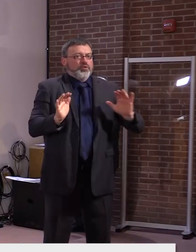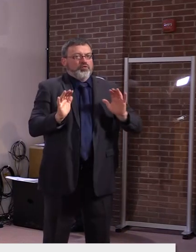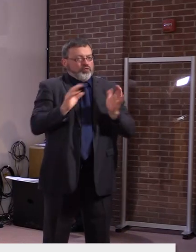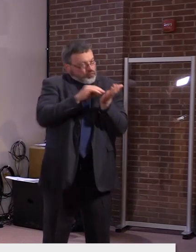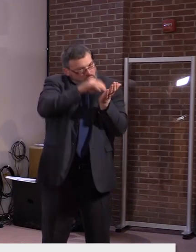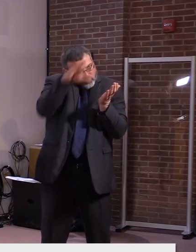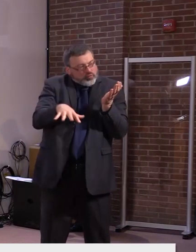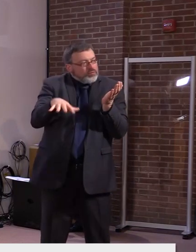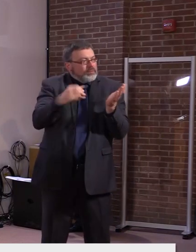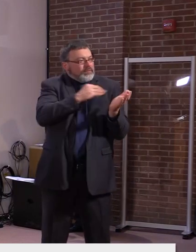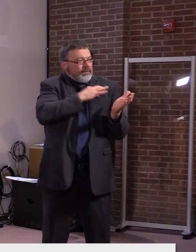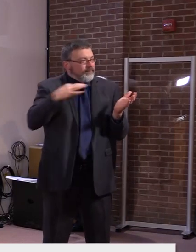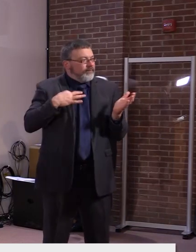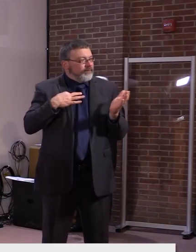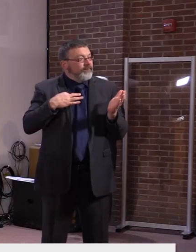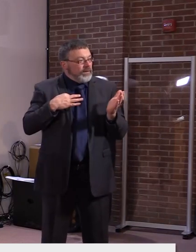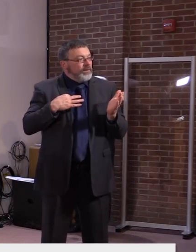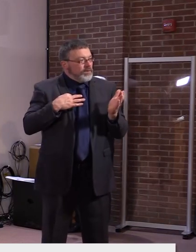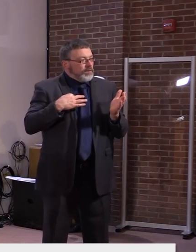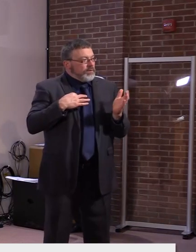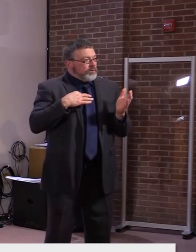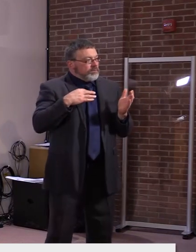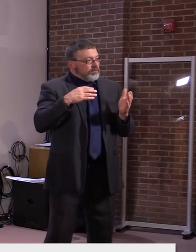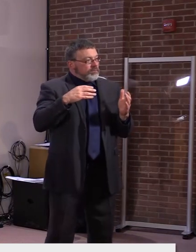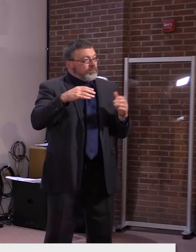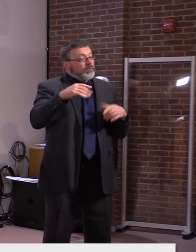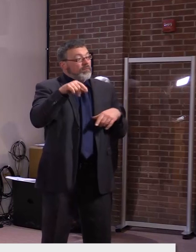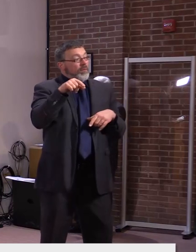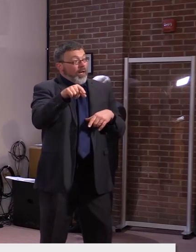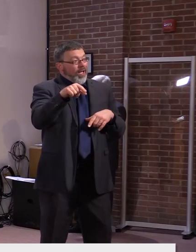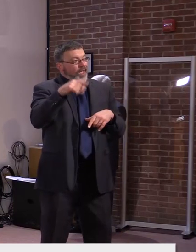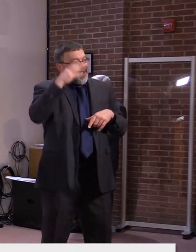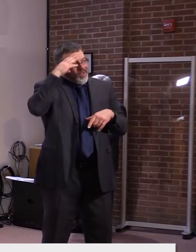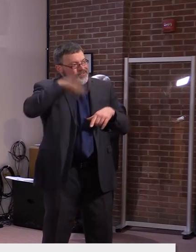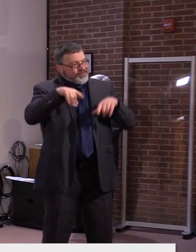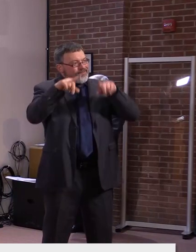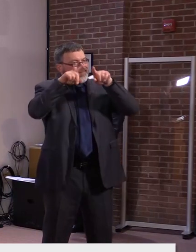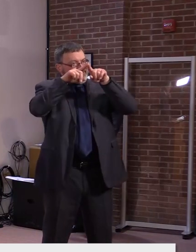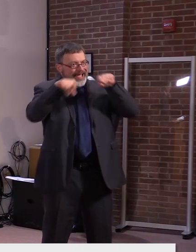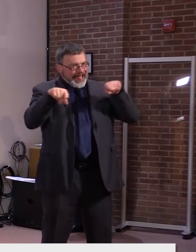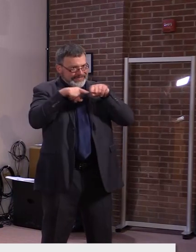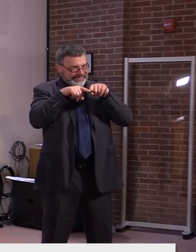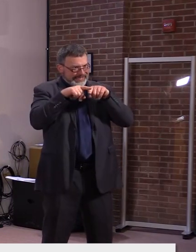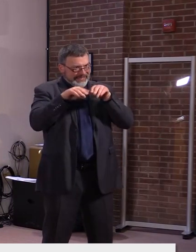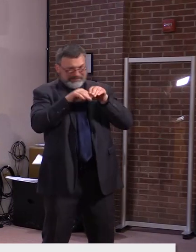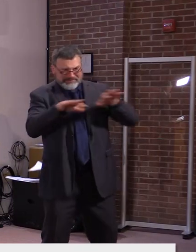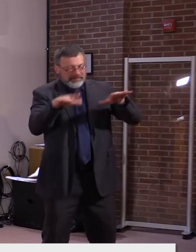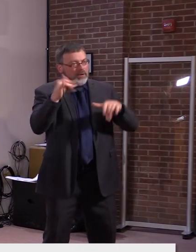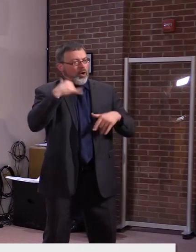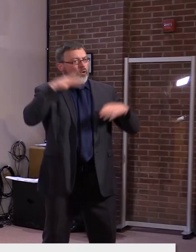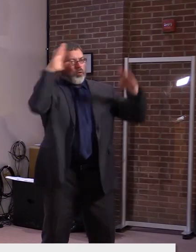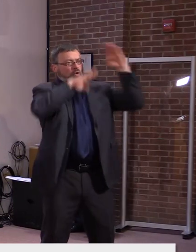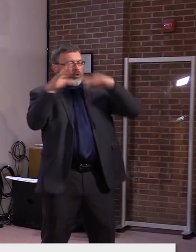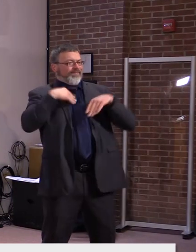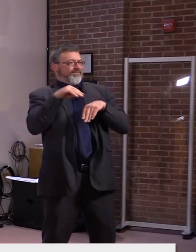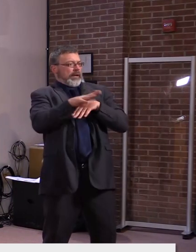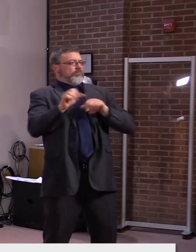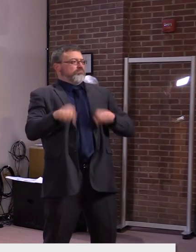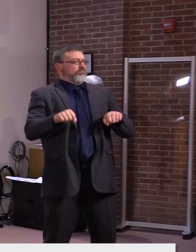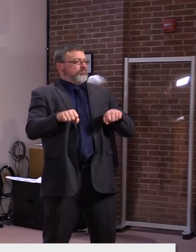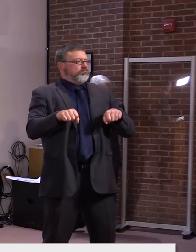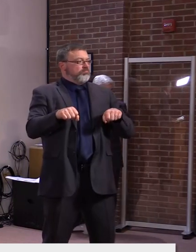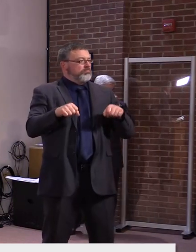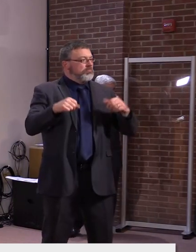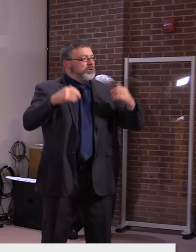due to elevated case counts from the Delta variant. We have decided to push this date back again. The new date will be